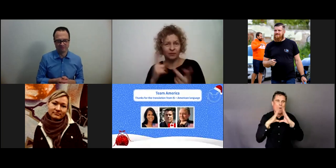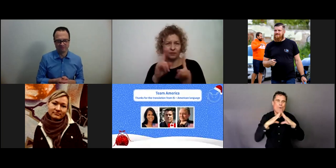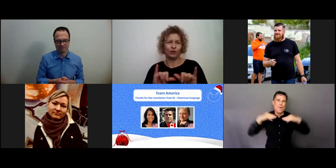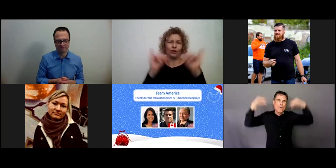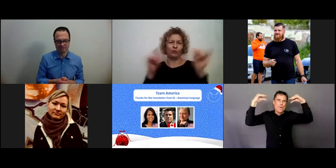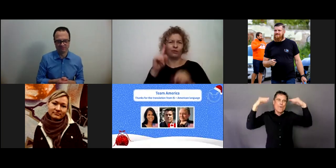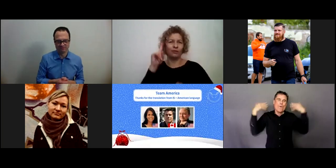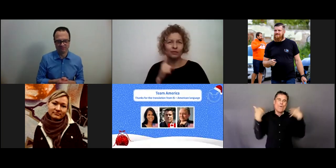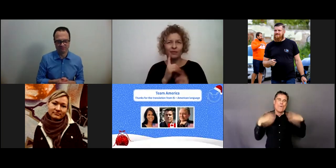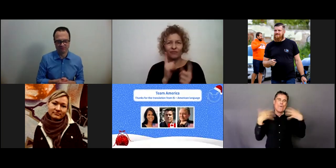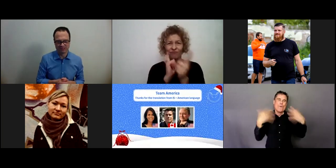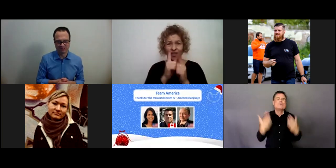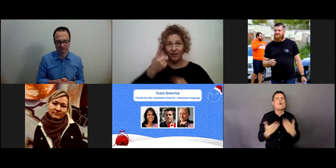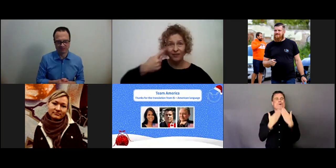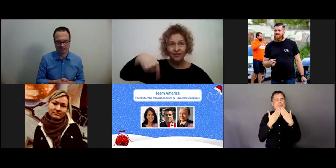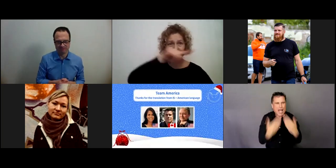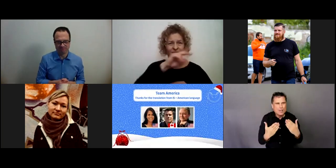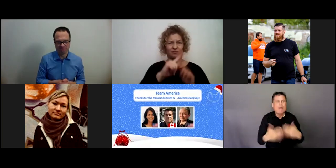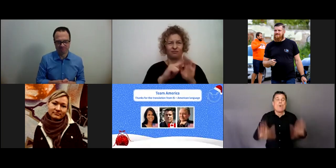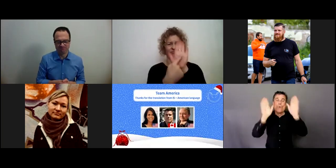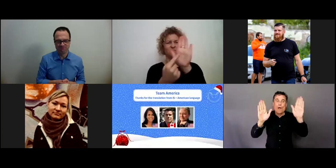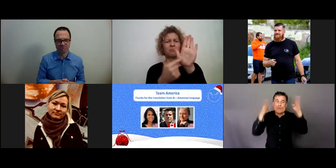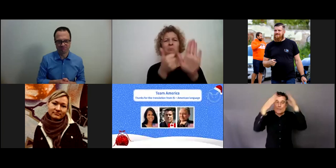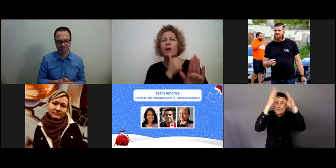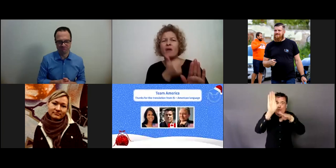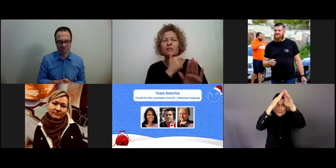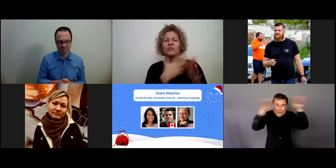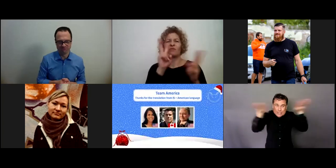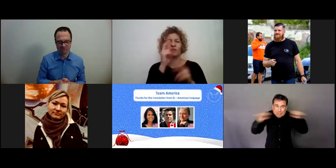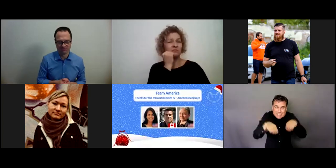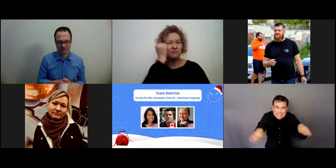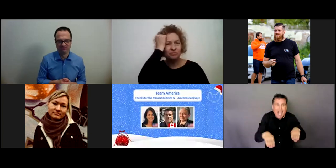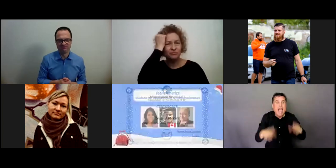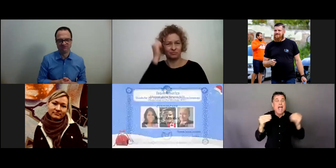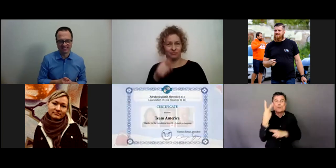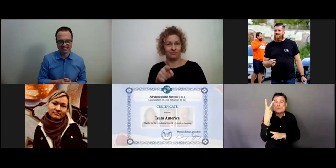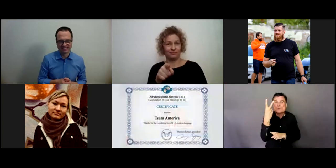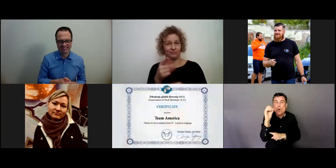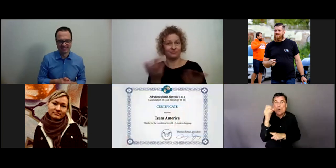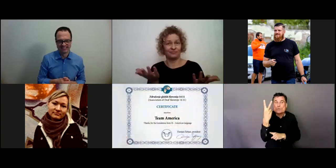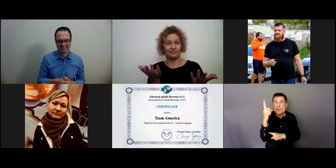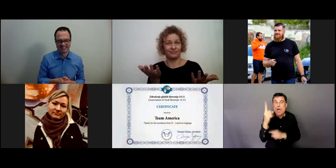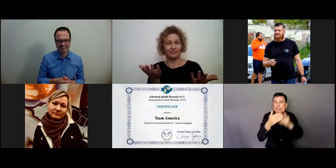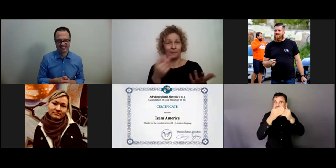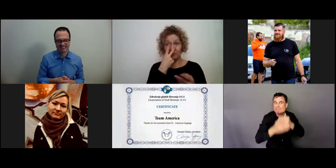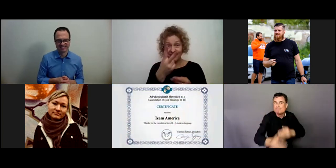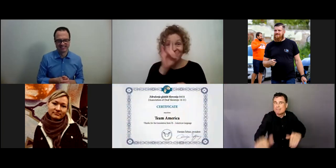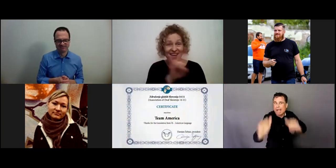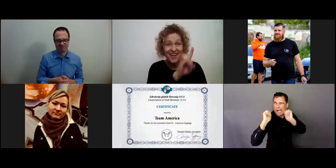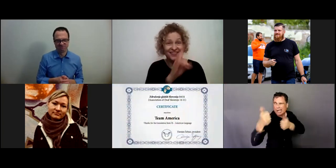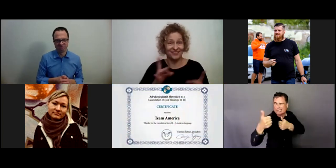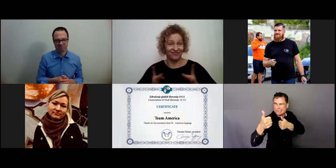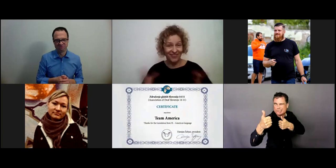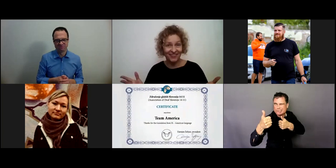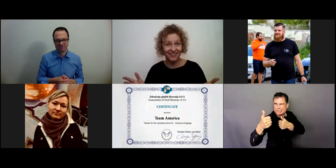that all these deaf interpreters, oh, it makes me so happy to see all these deaf interpreters. Merry Christmas to everyone,